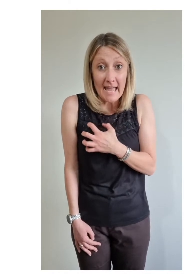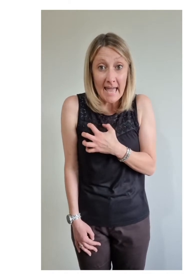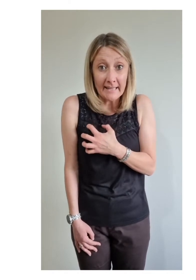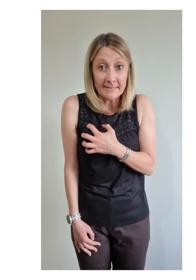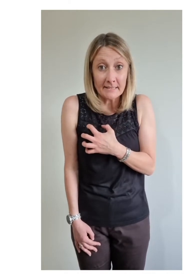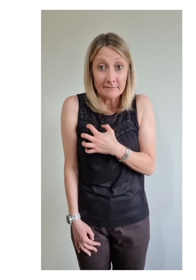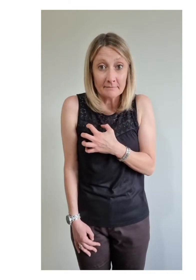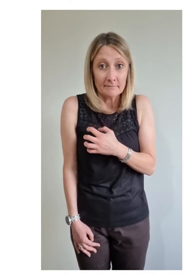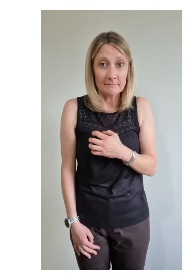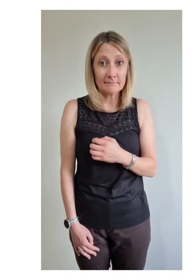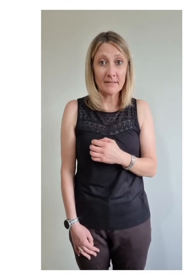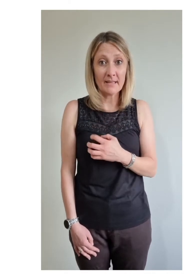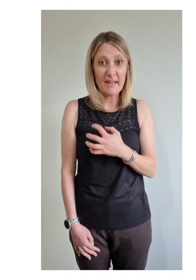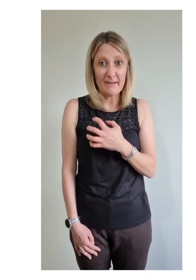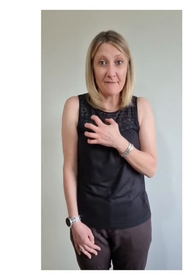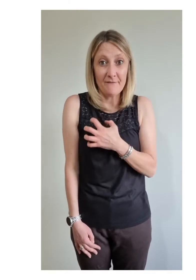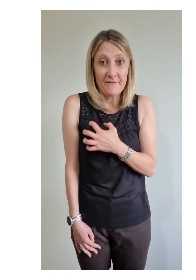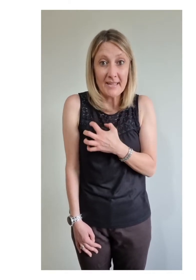Scared.